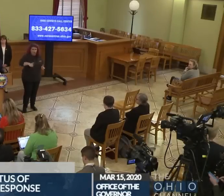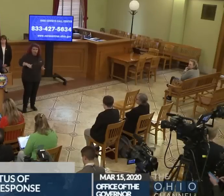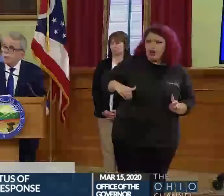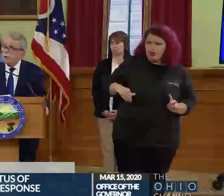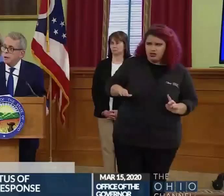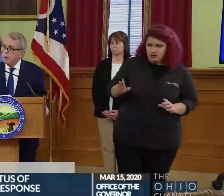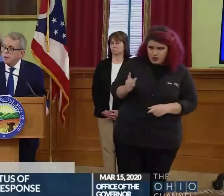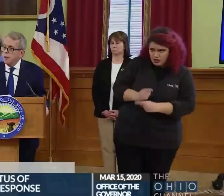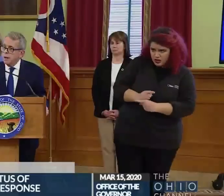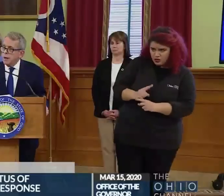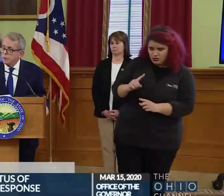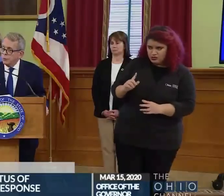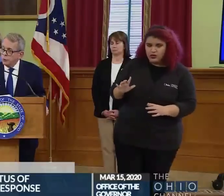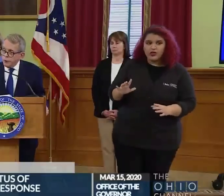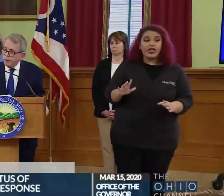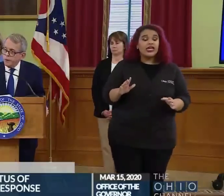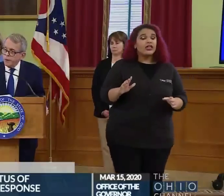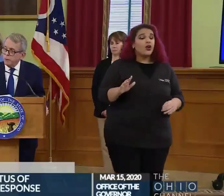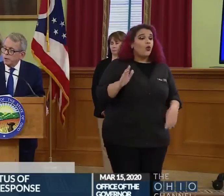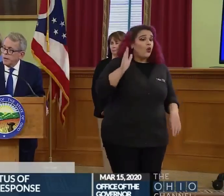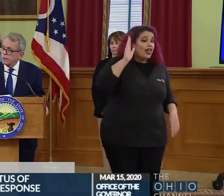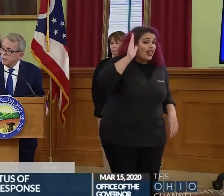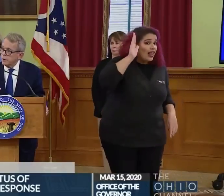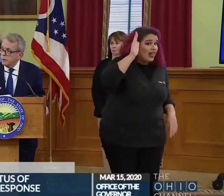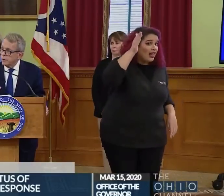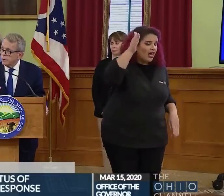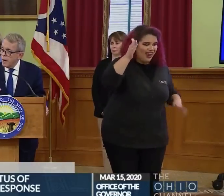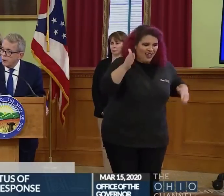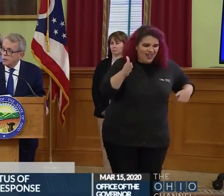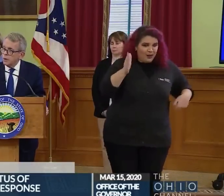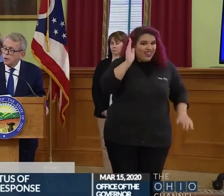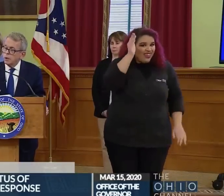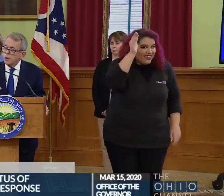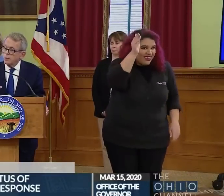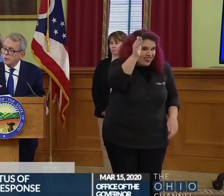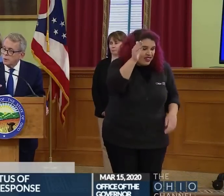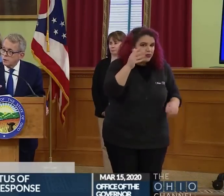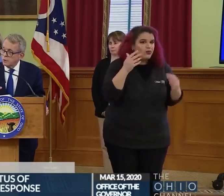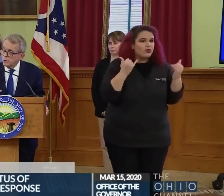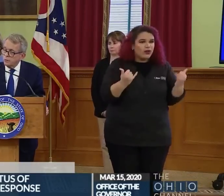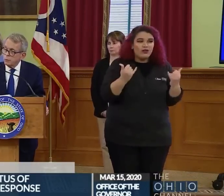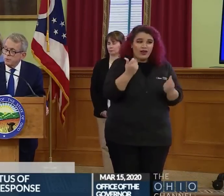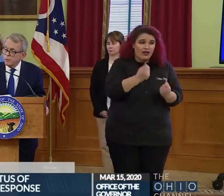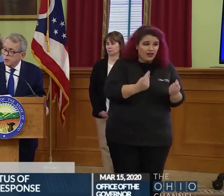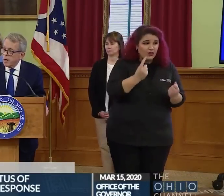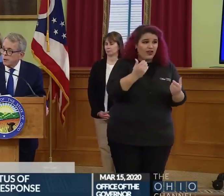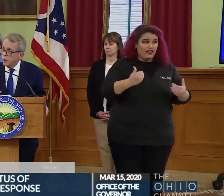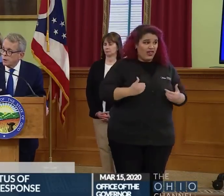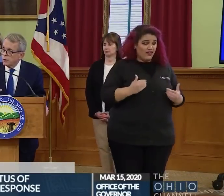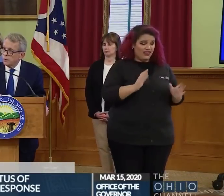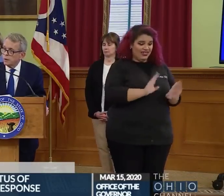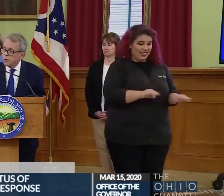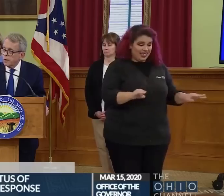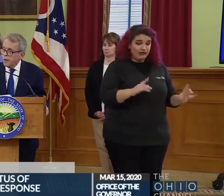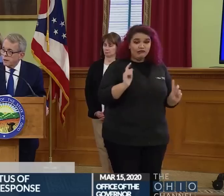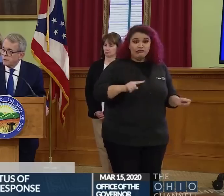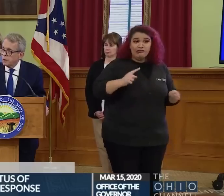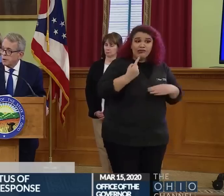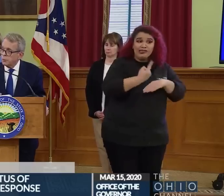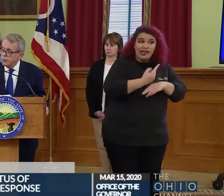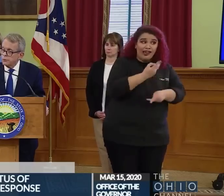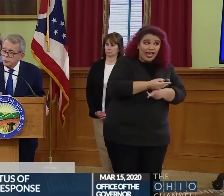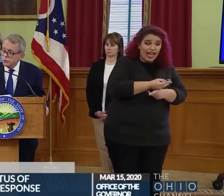happen. Again, I would plead, if anyone has a child in daycare and you can conceivably figure out a way to take that child out